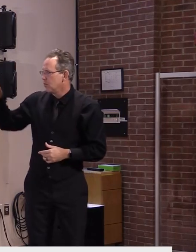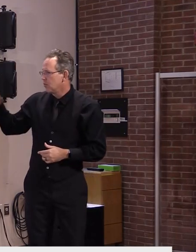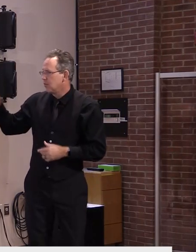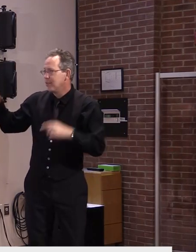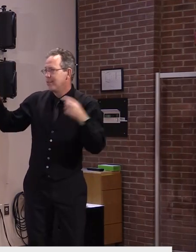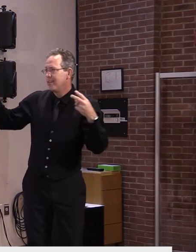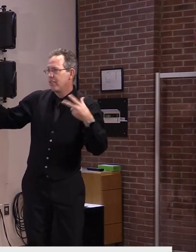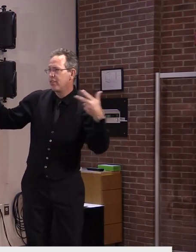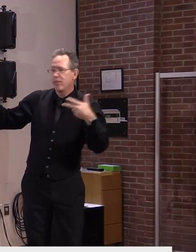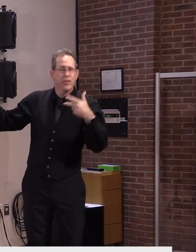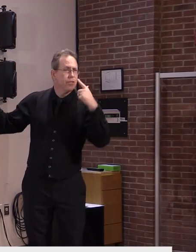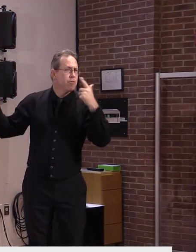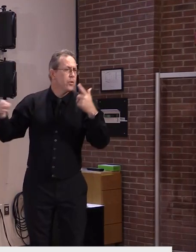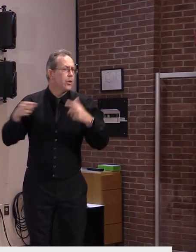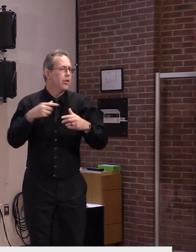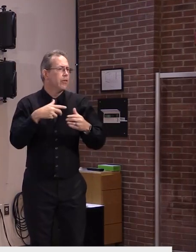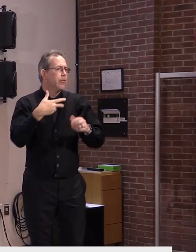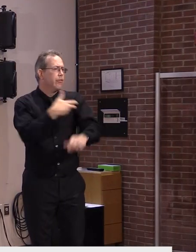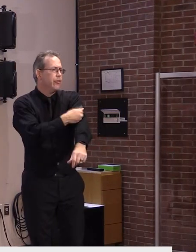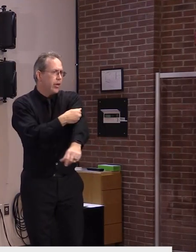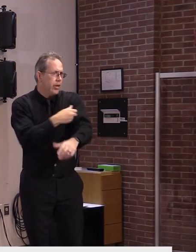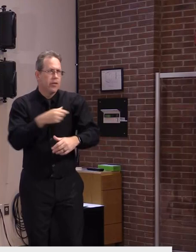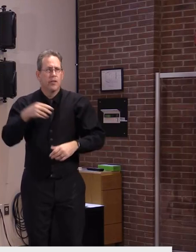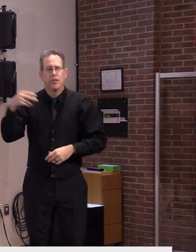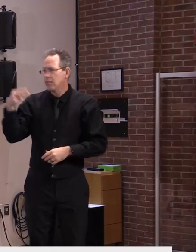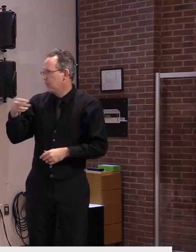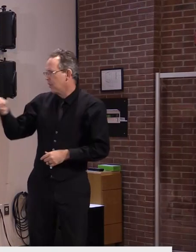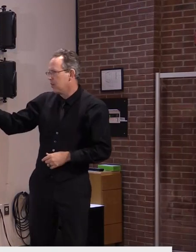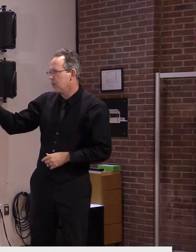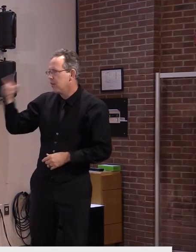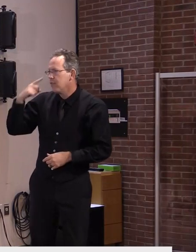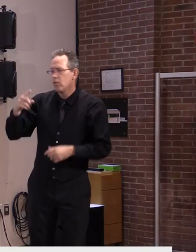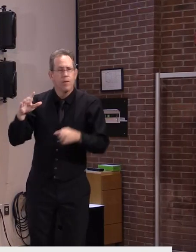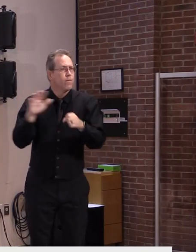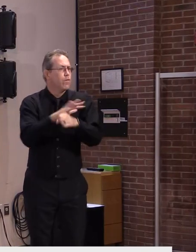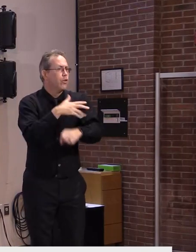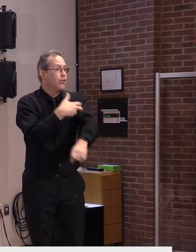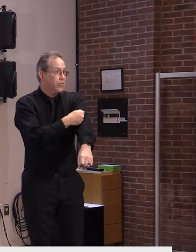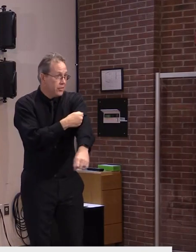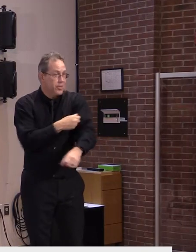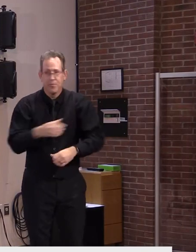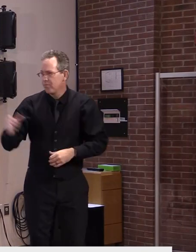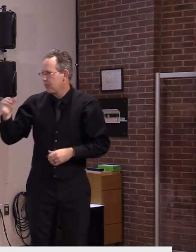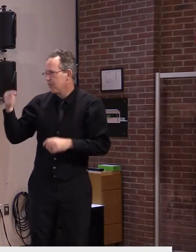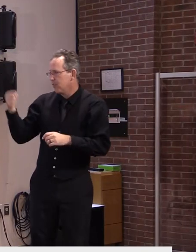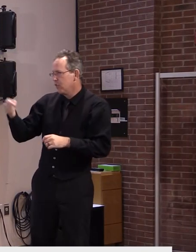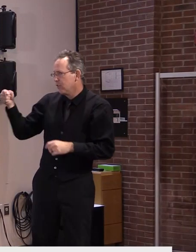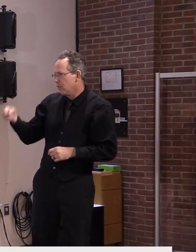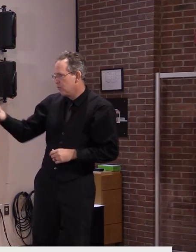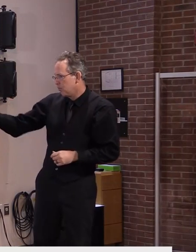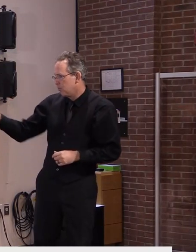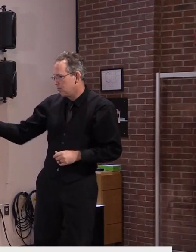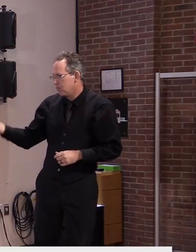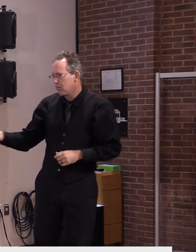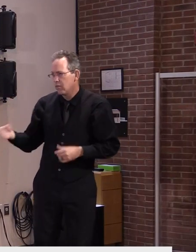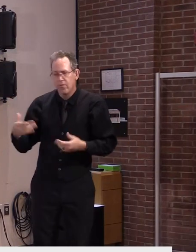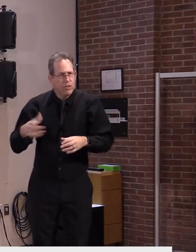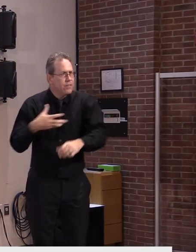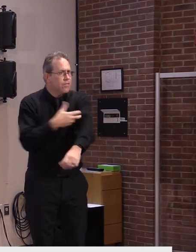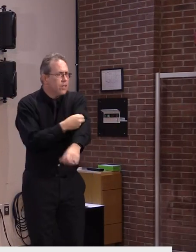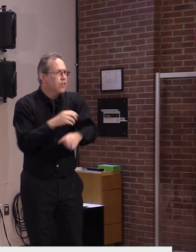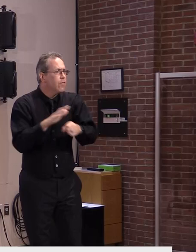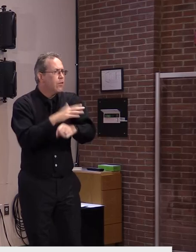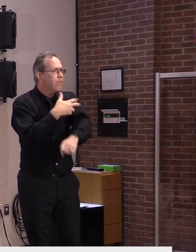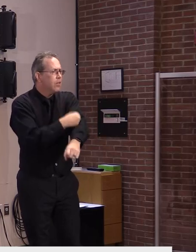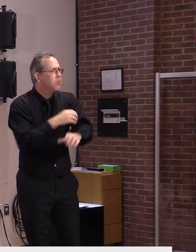population fully vaccinated. Now over 70% of our entire population is fully vaccinated in Vermont, the first state to get to